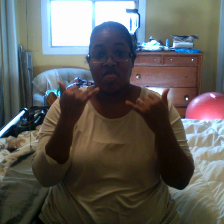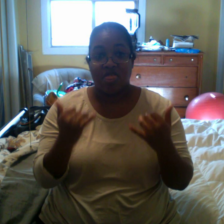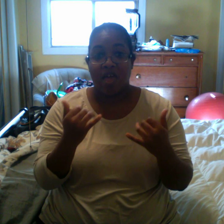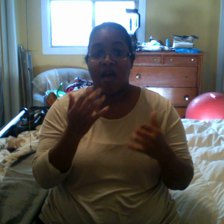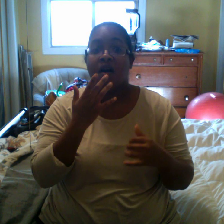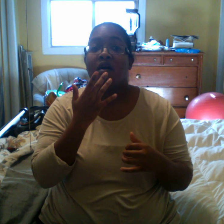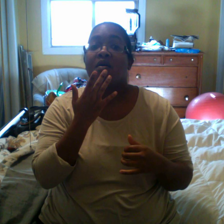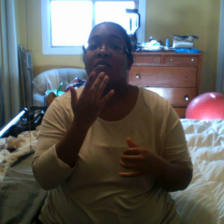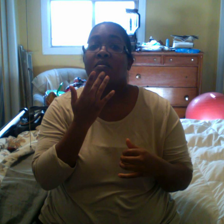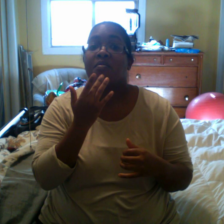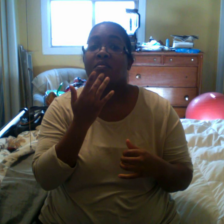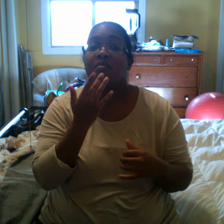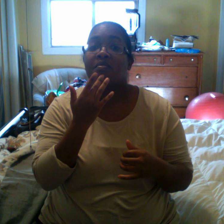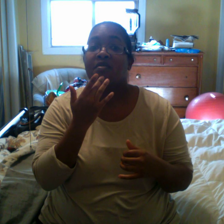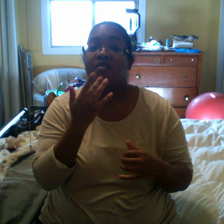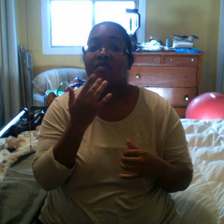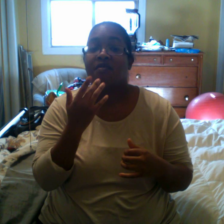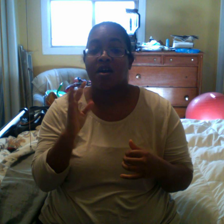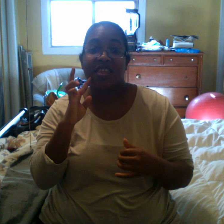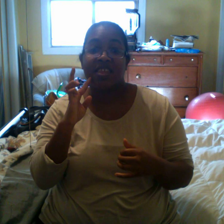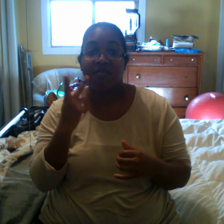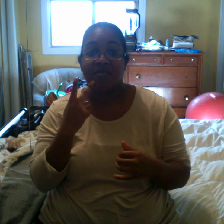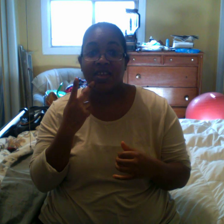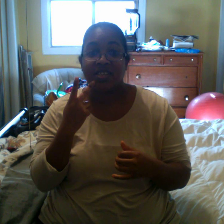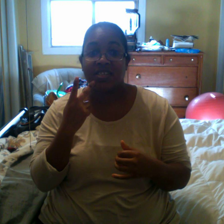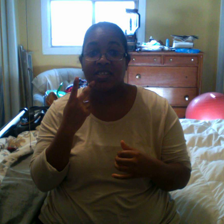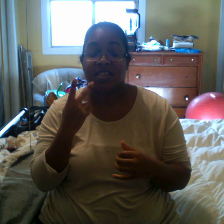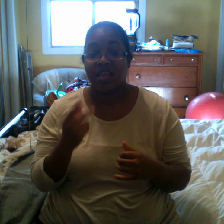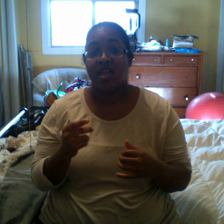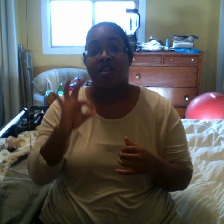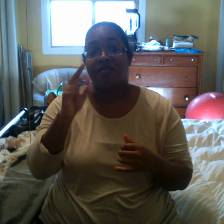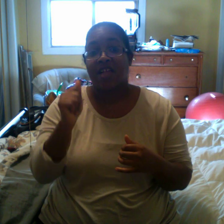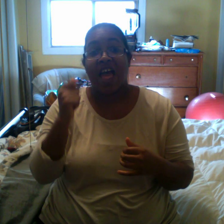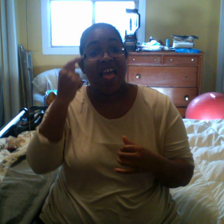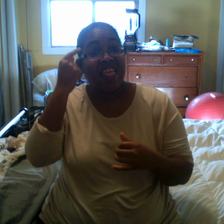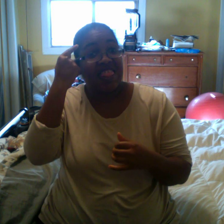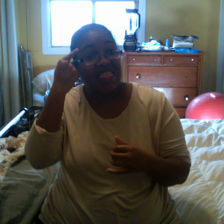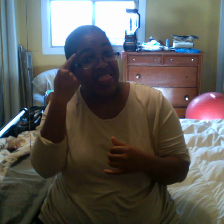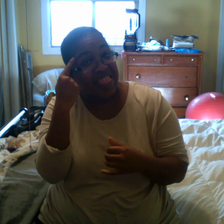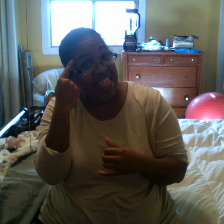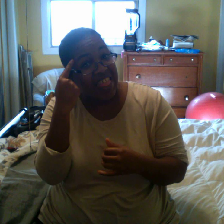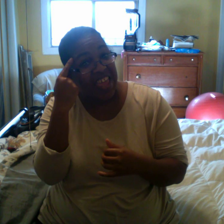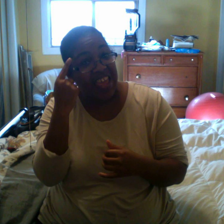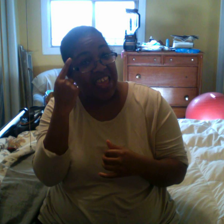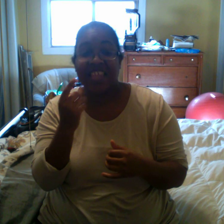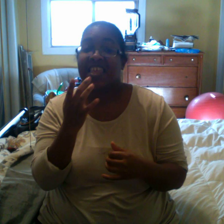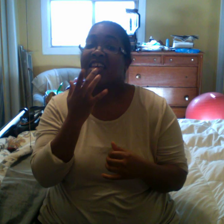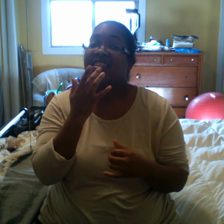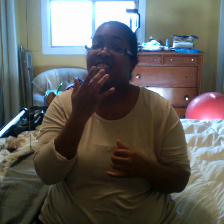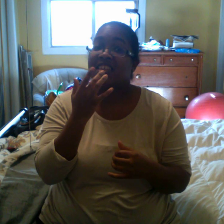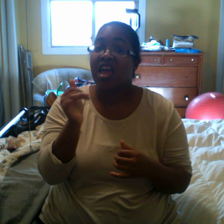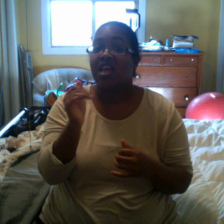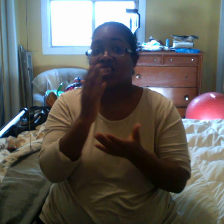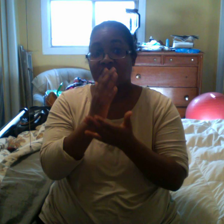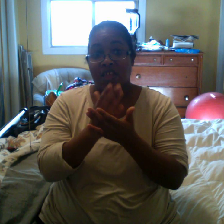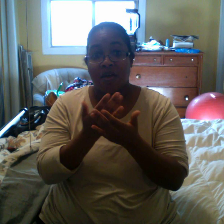time this light goes out, that means that the neuron will think they're tasting something sweet. Yeah. This guy's really going after it. Yeah. So we saw that we were able to rescue